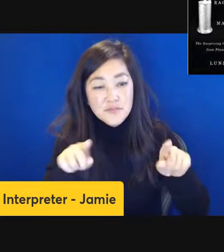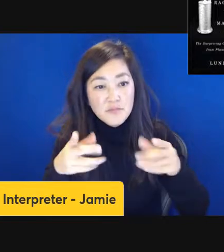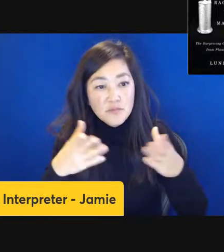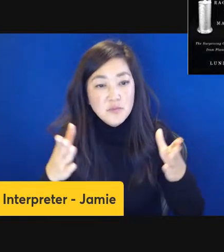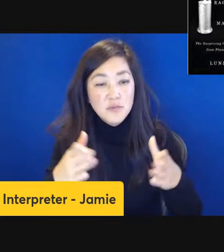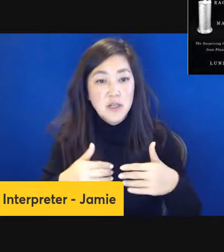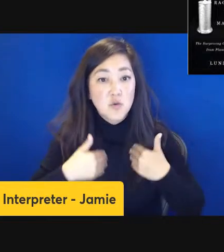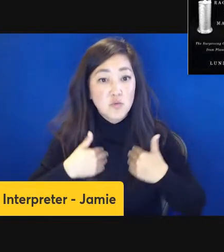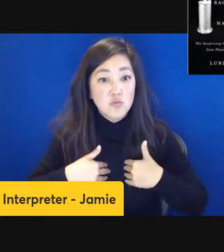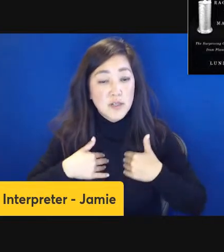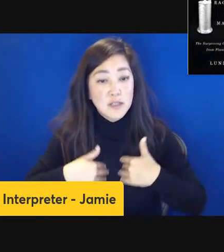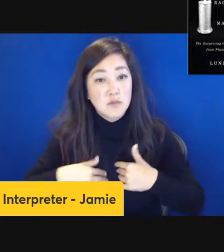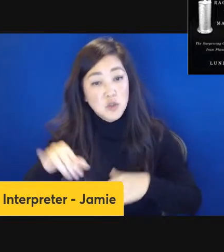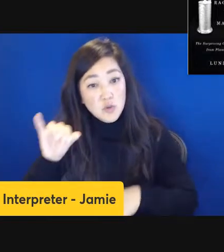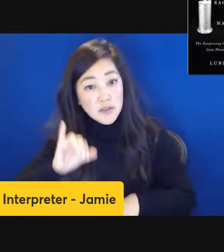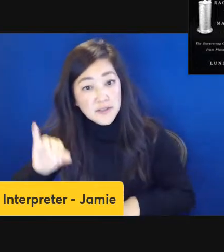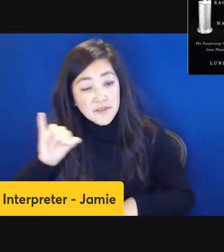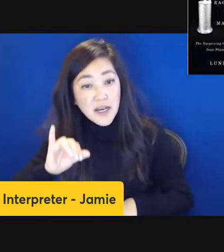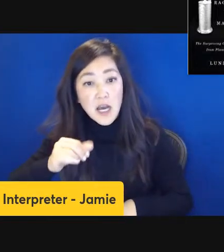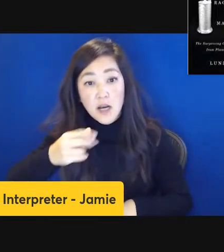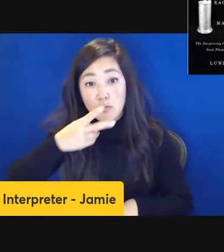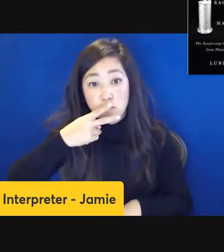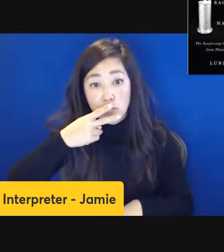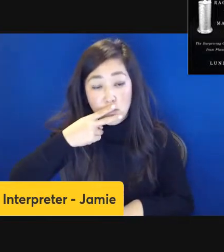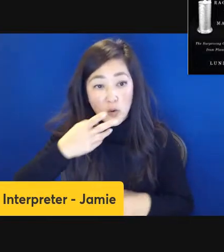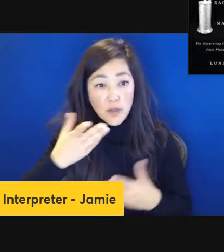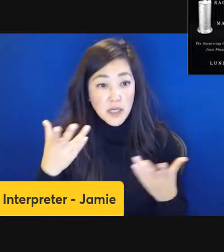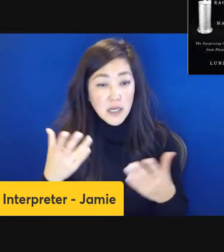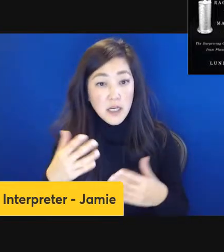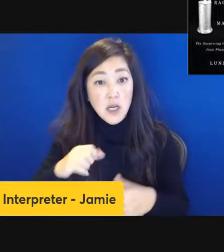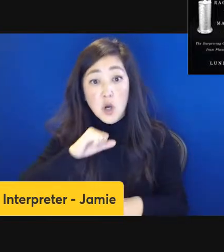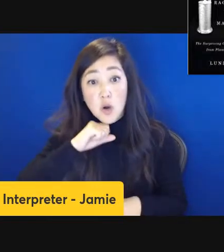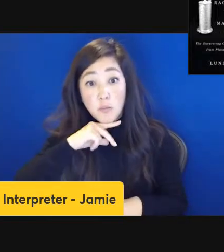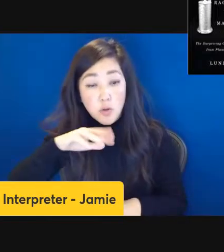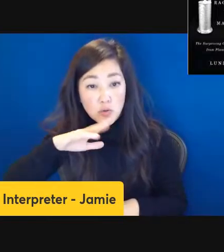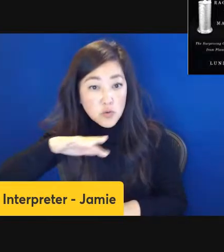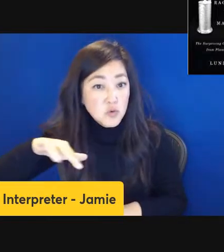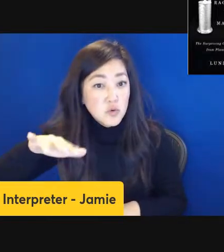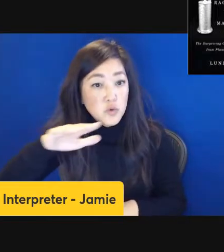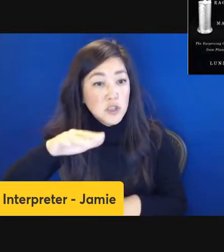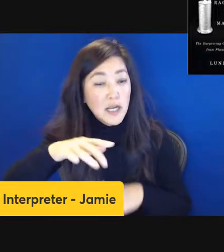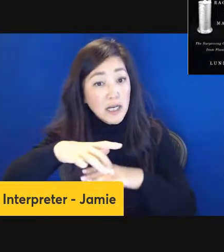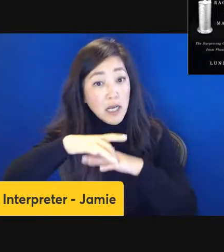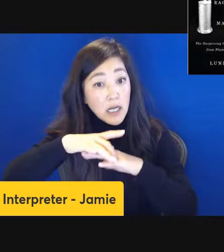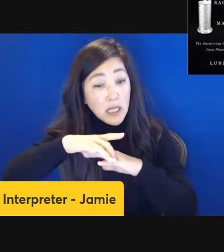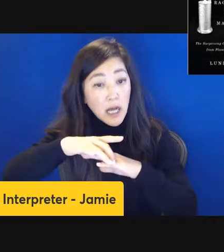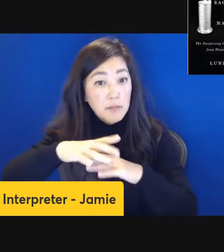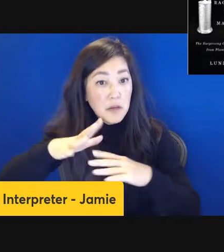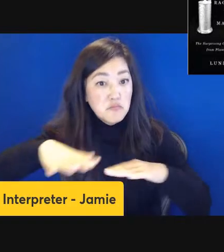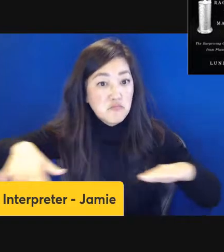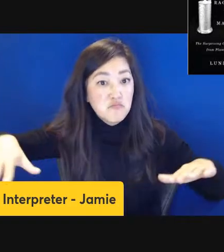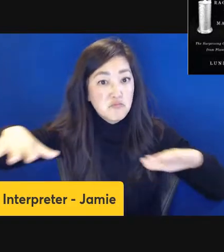respiratory infection, tobacco smoke, pollution, climate. They weren't